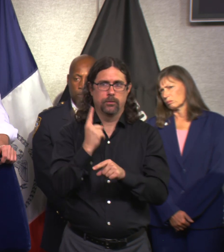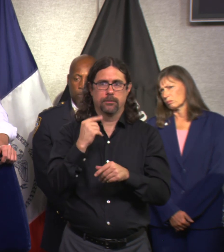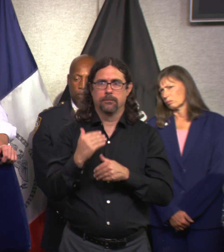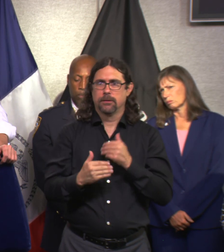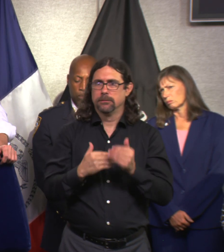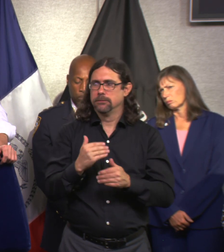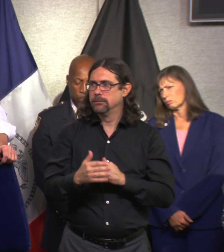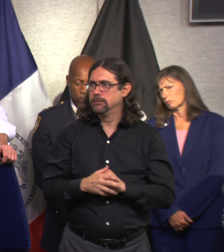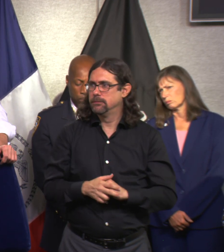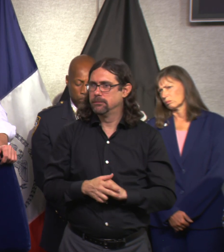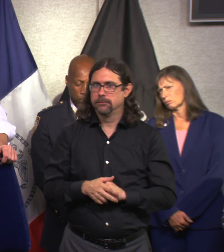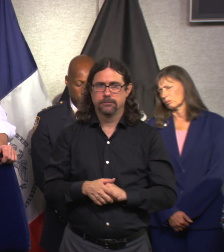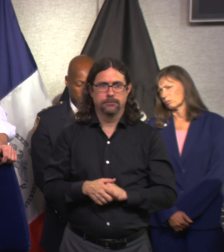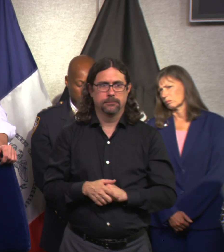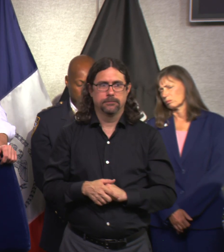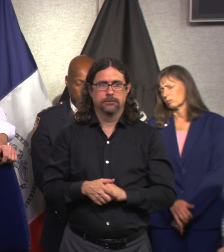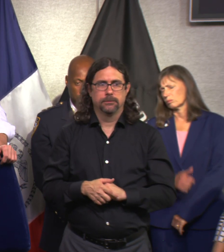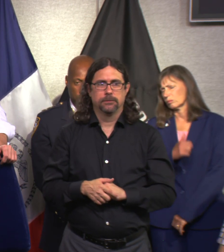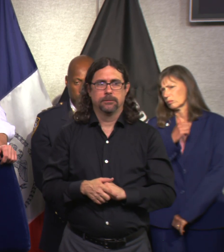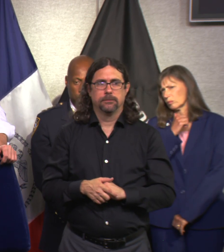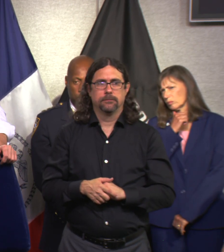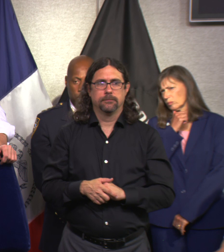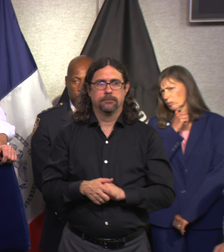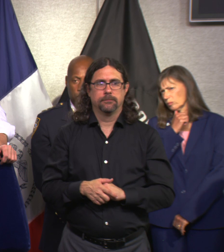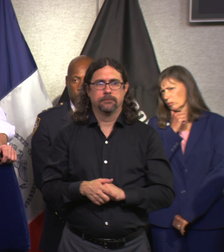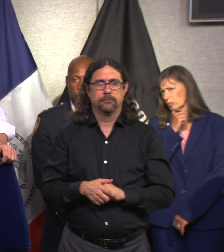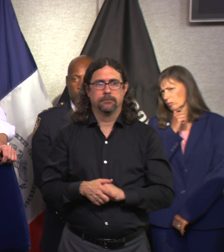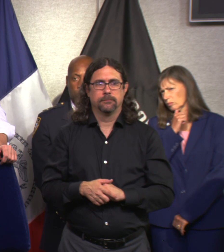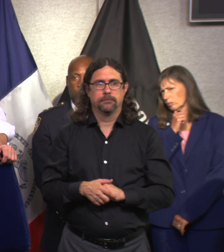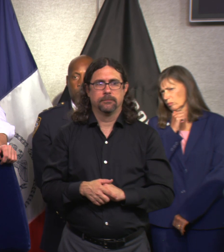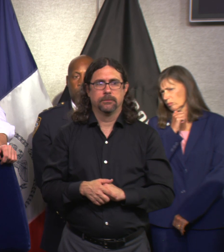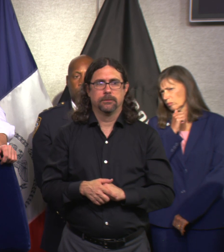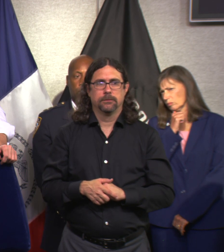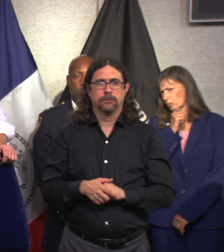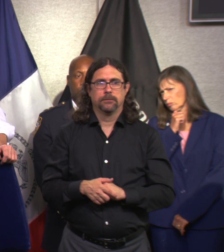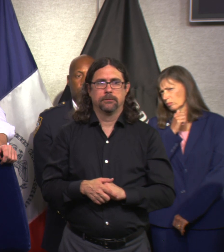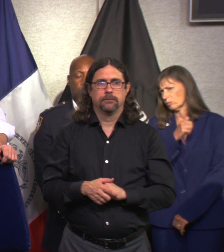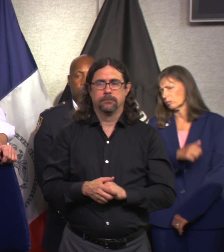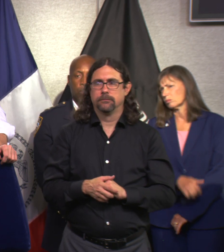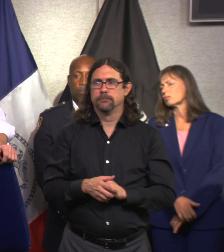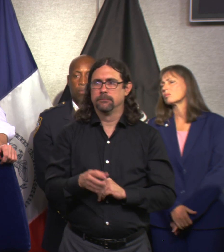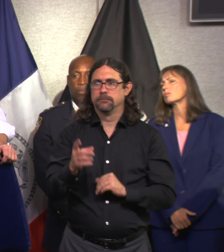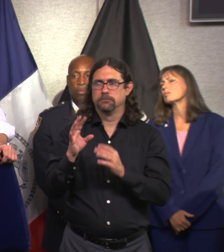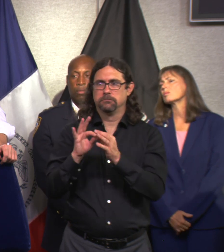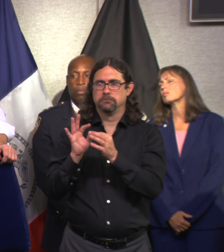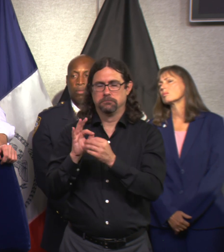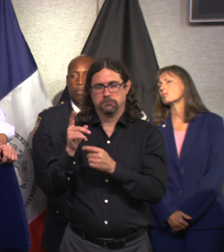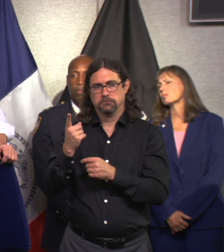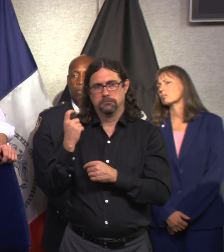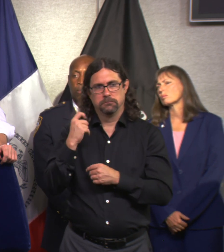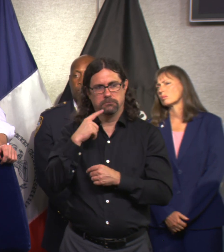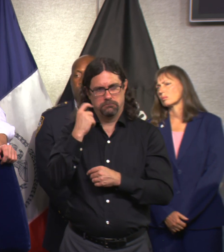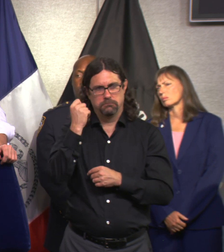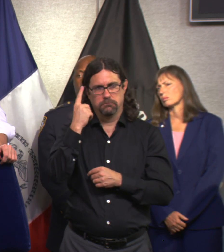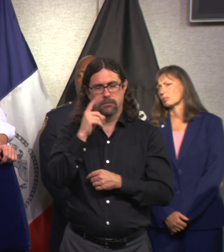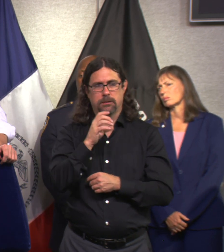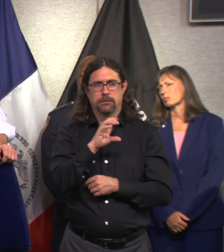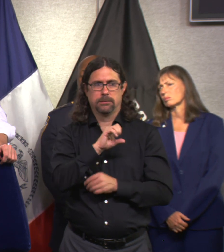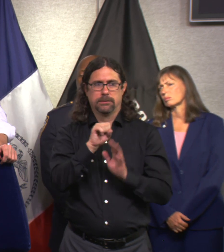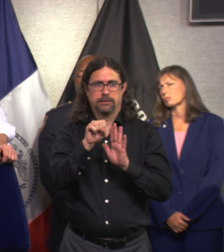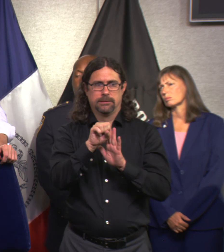says that the police commissioner makes the decision, but a lot of people are saying, okay, but the police commissioner reports to you, you're his boss, you tell him what to do.